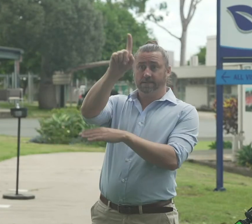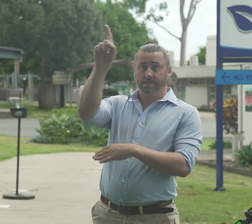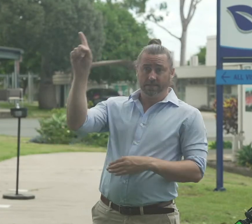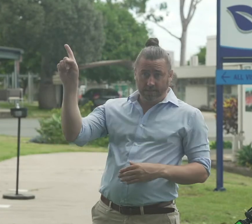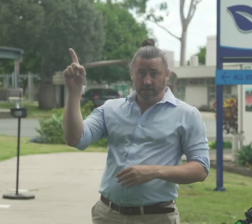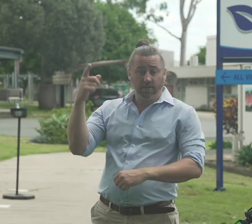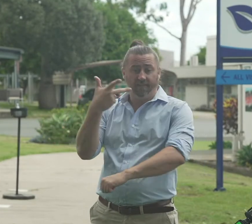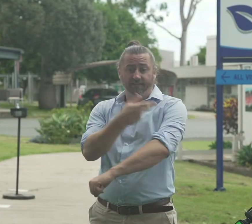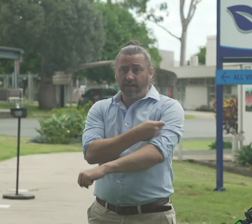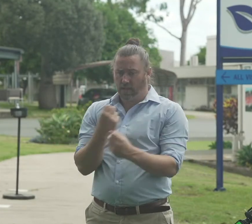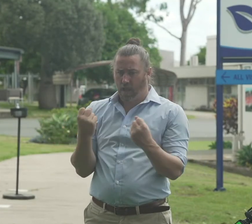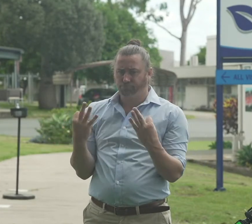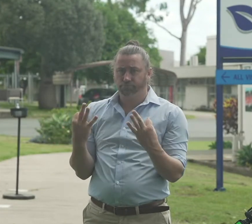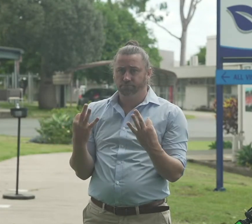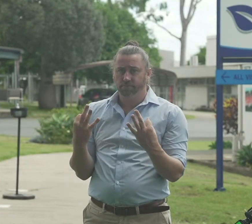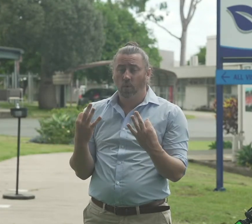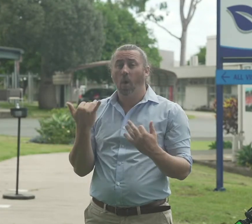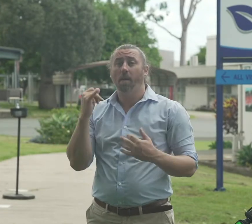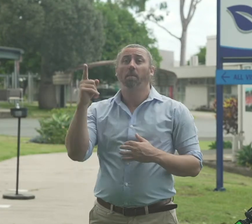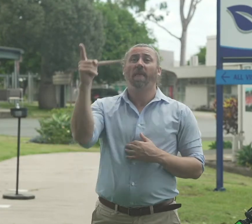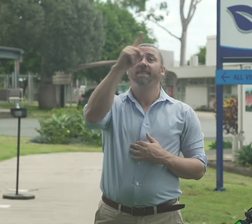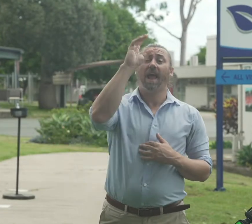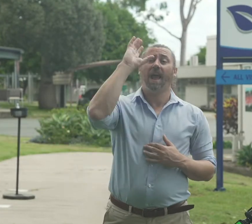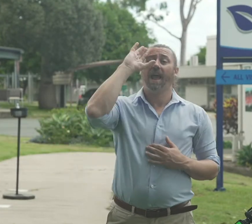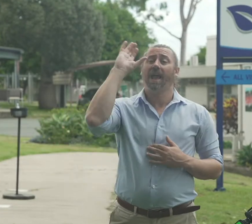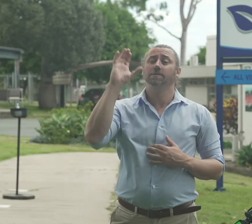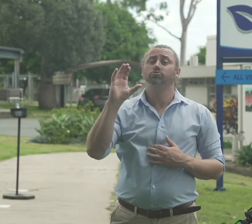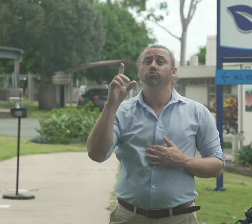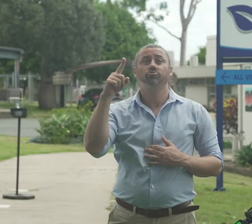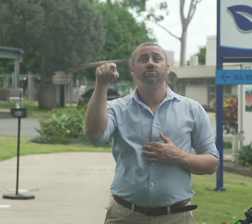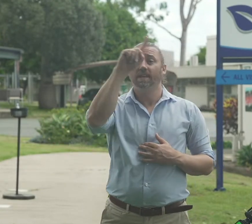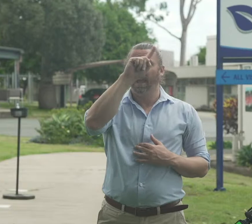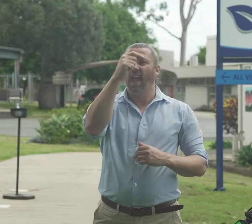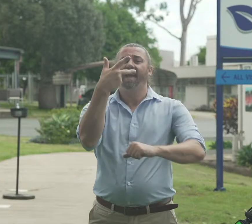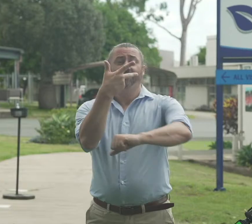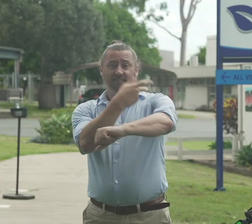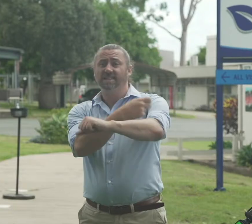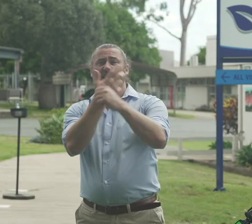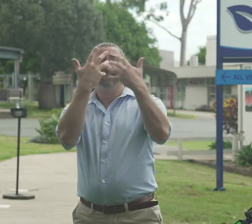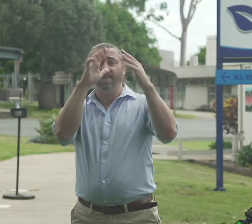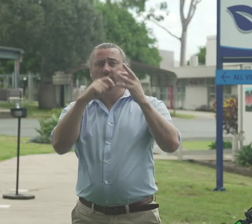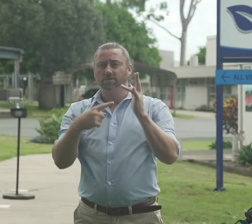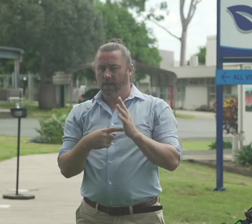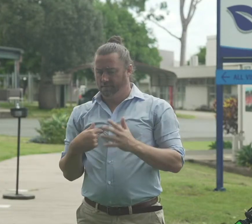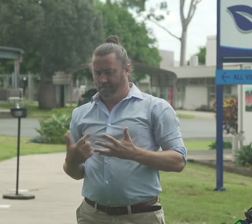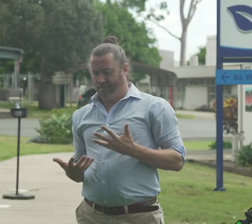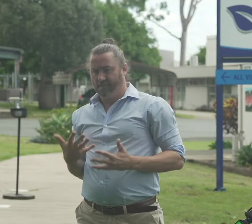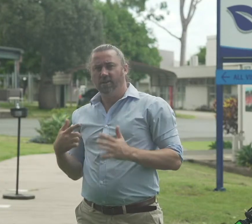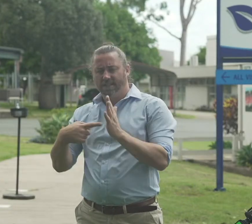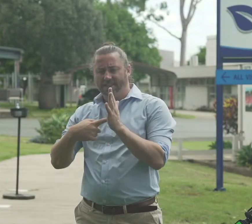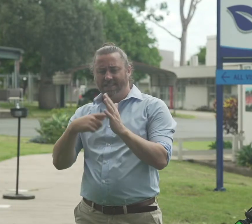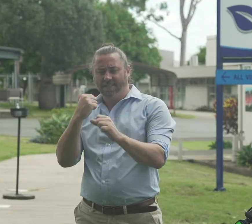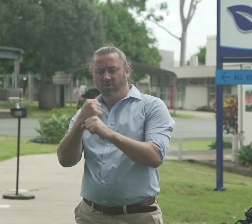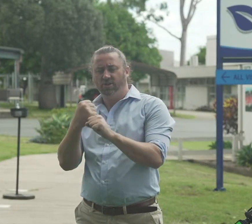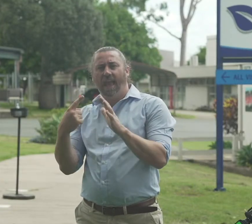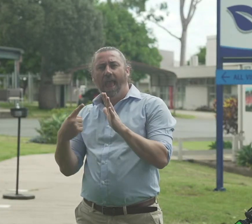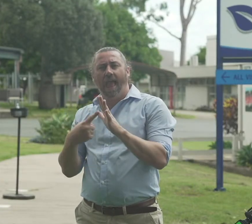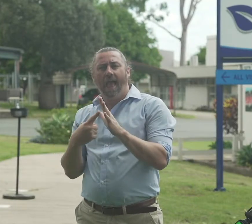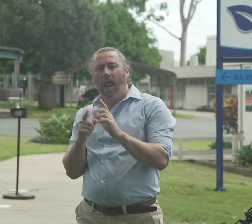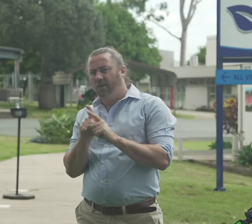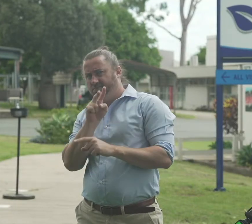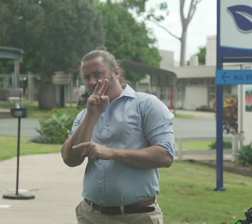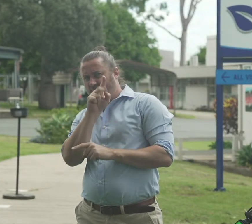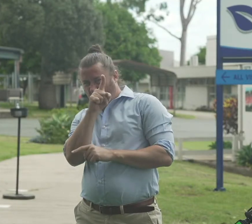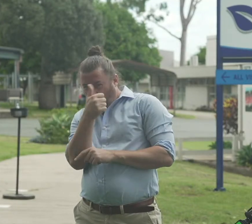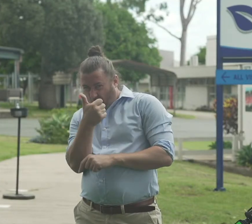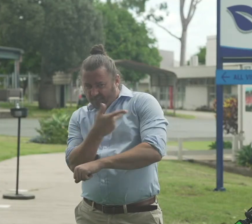from countries whose vaccination programs aren't recognised by our TGA. And we have maritime arrivals. We have ag workers who have